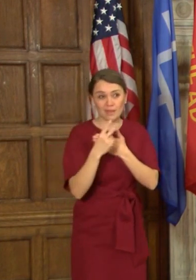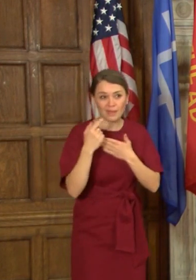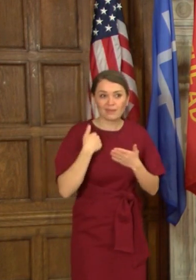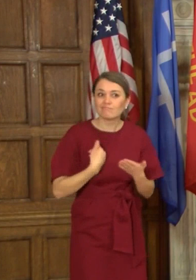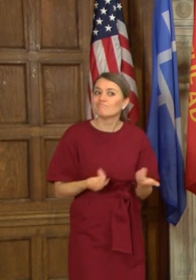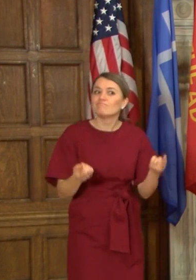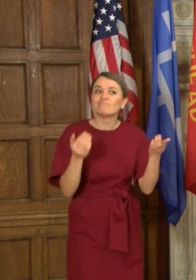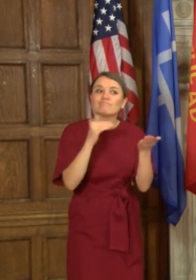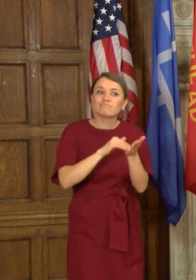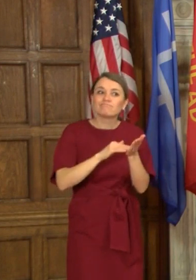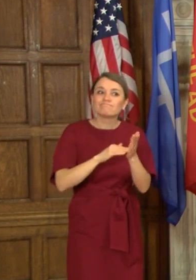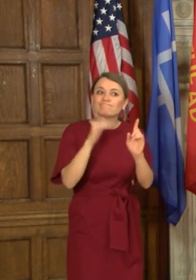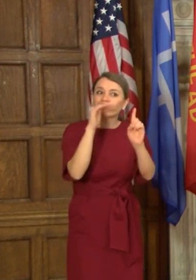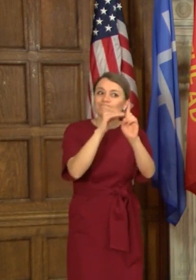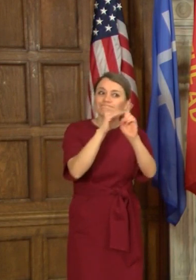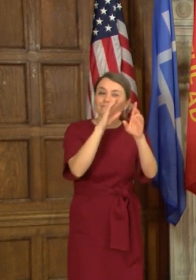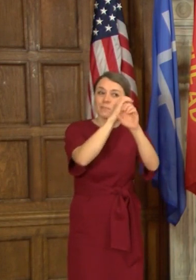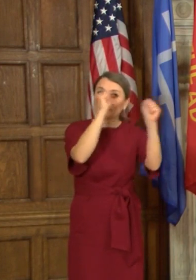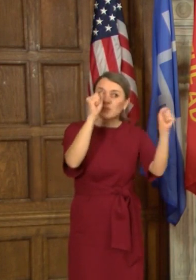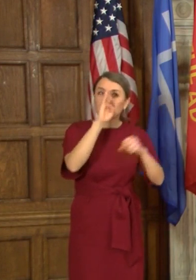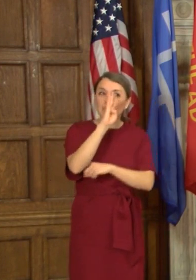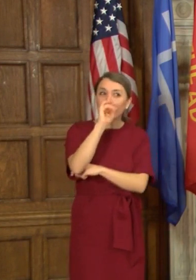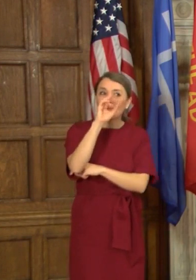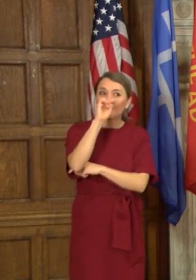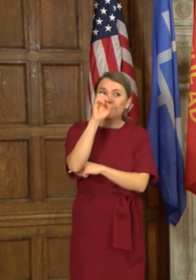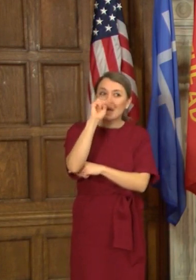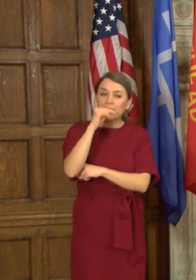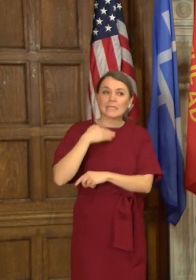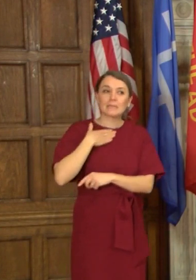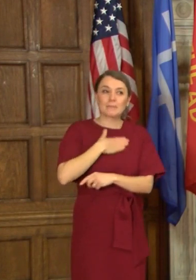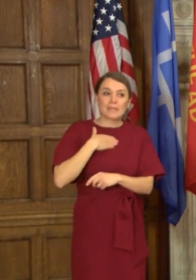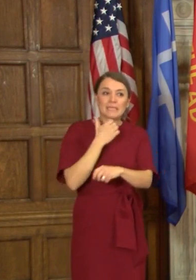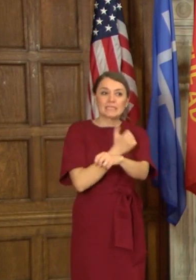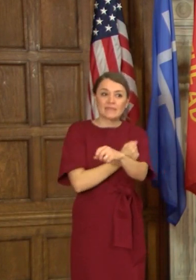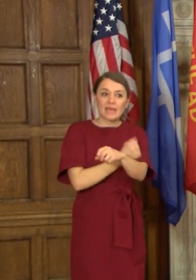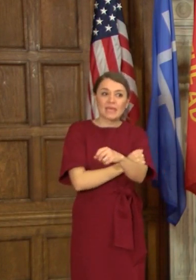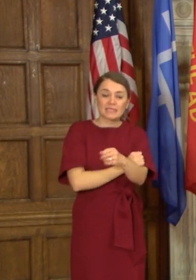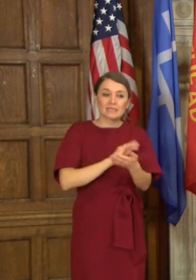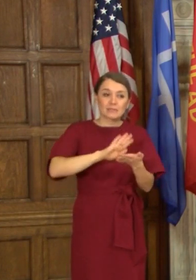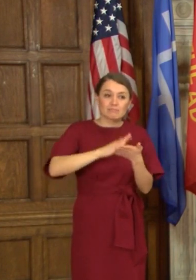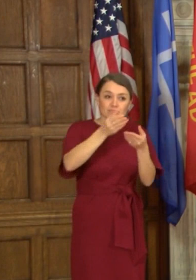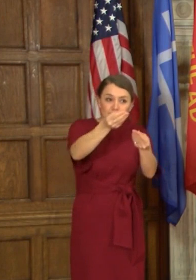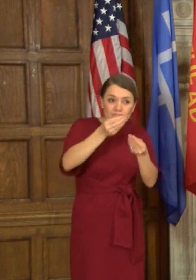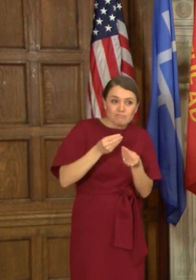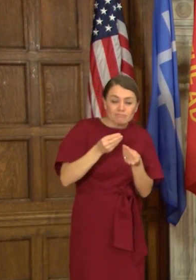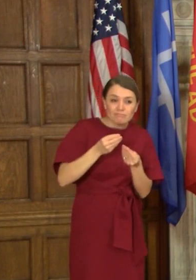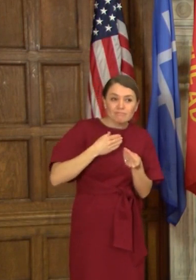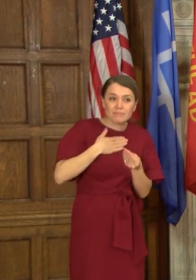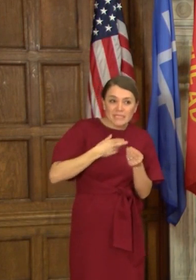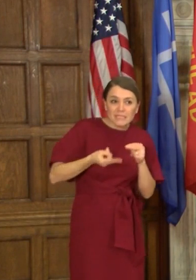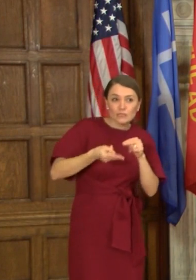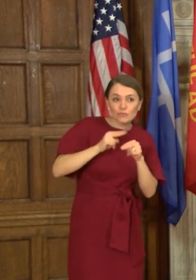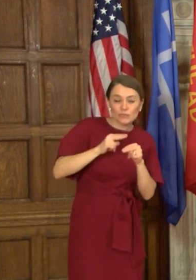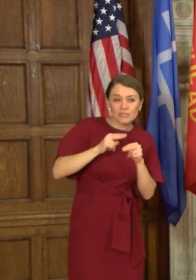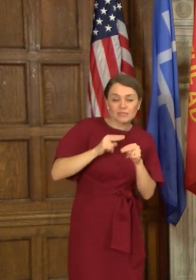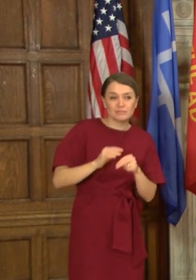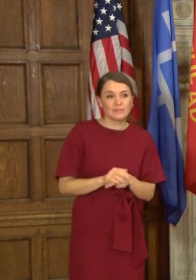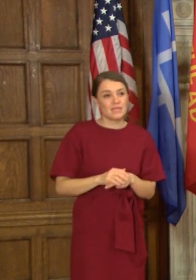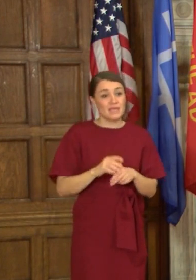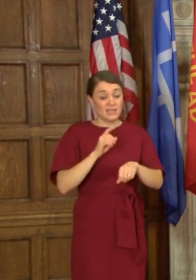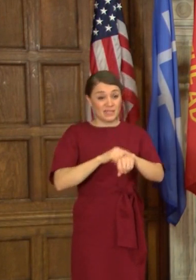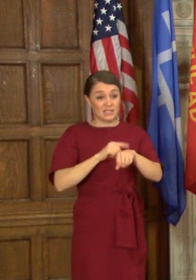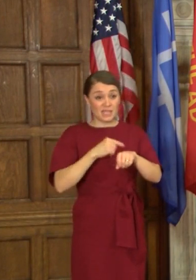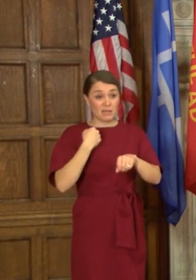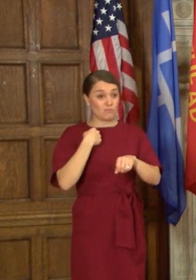again asked President Biden to increase our vaccine allocation. At the time, we continued to effectively